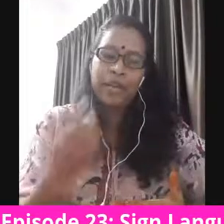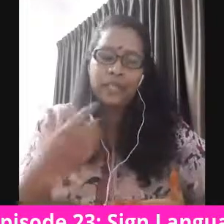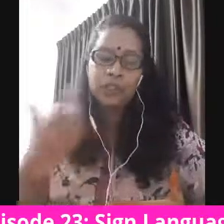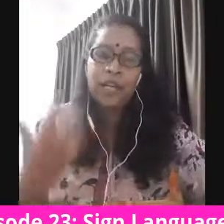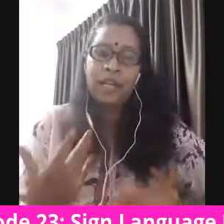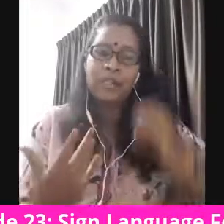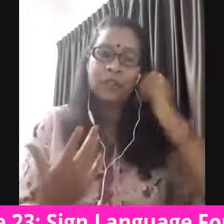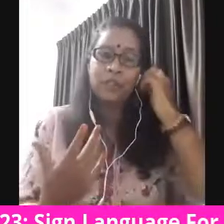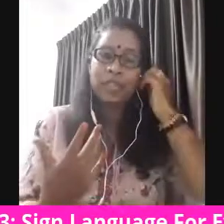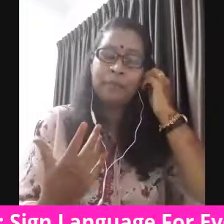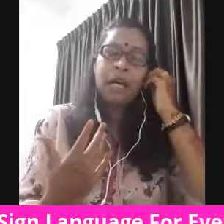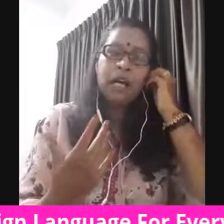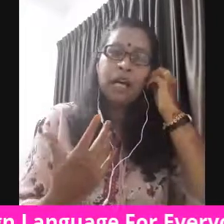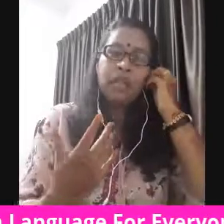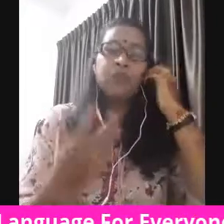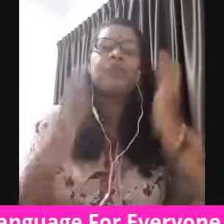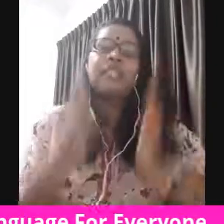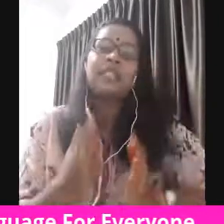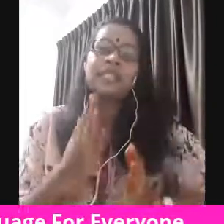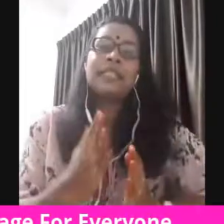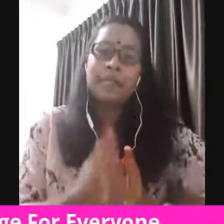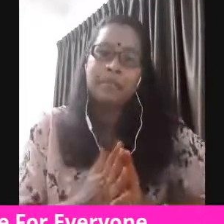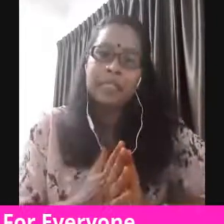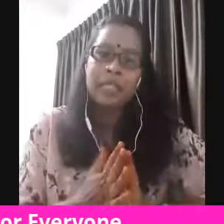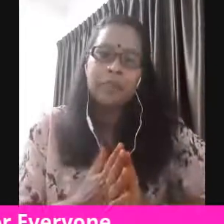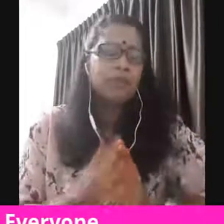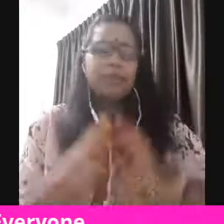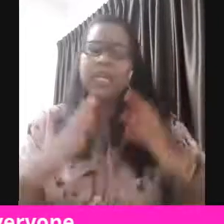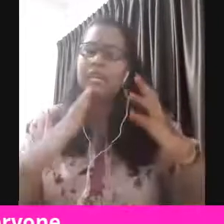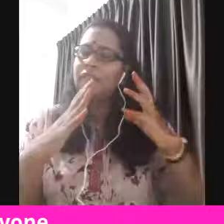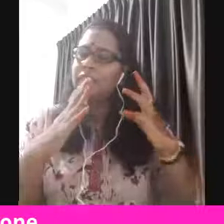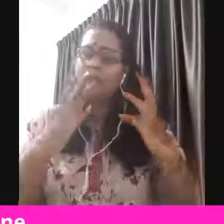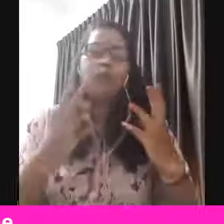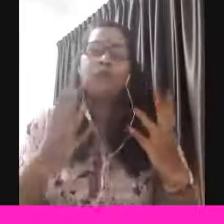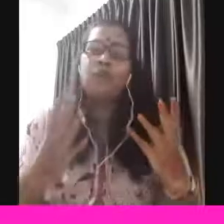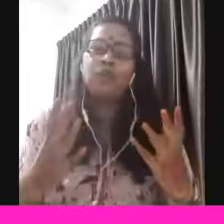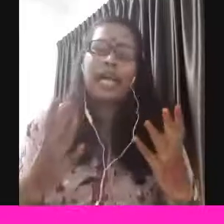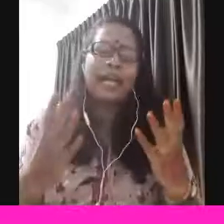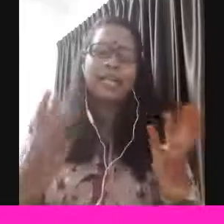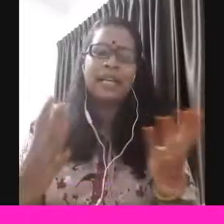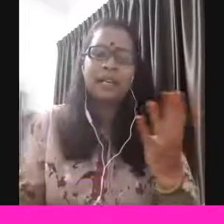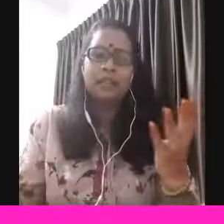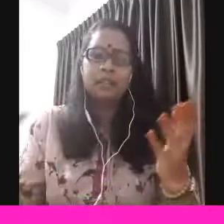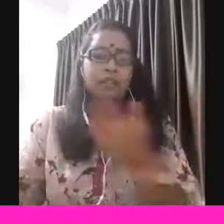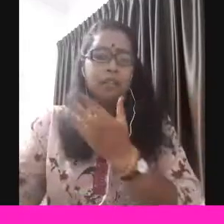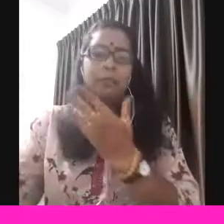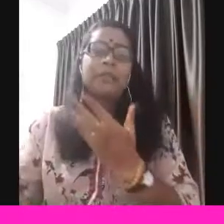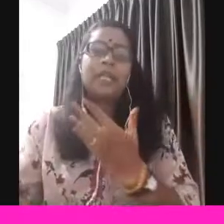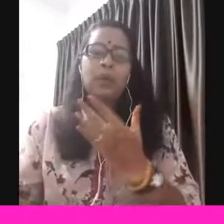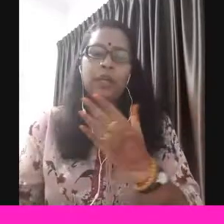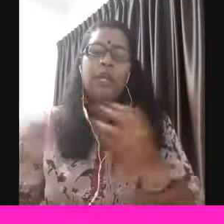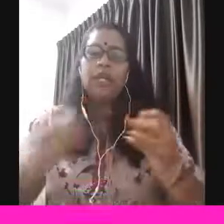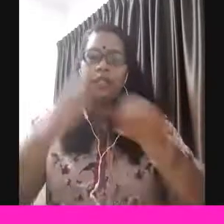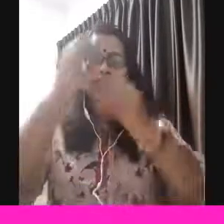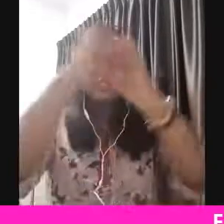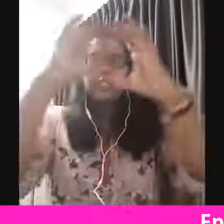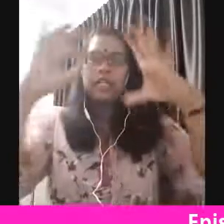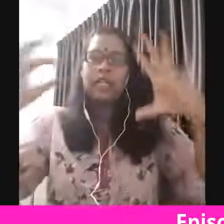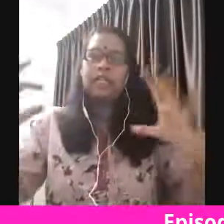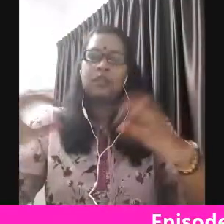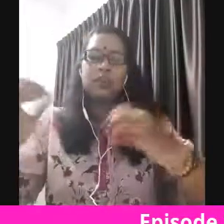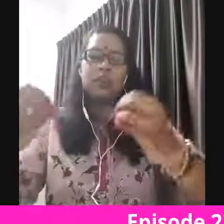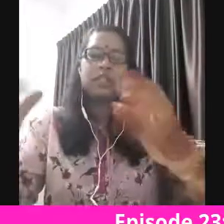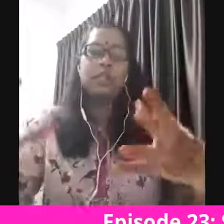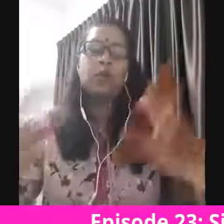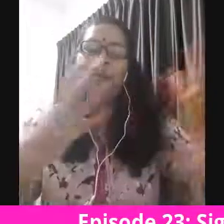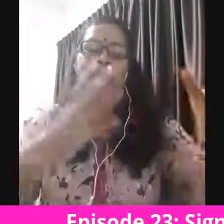we do extra classes for them to finish the syllabus, because we Syllabus. cannot follow the exact like perdana one, teaching, Yeah.